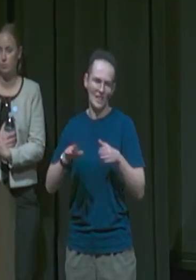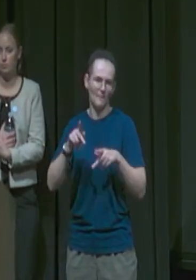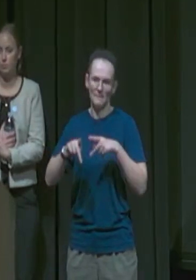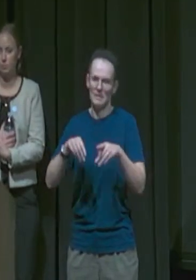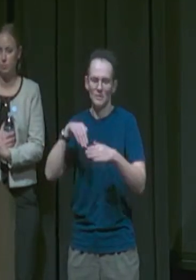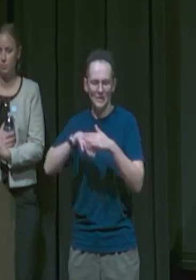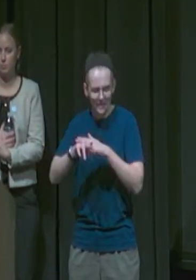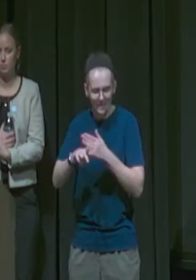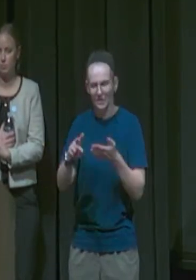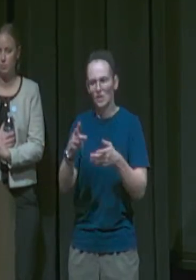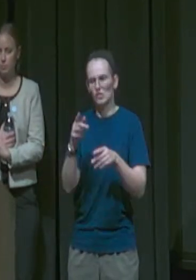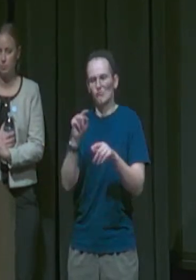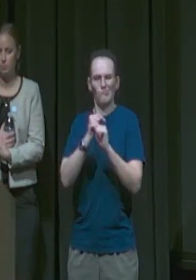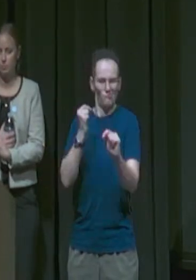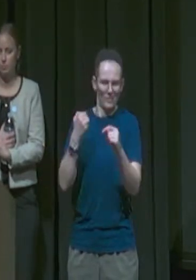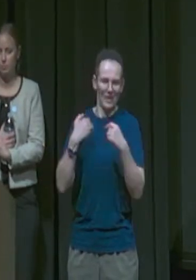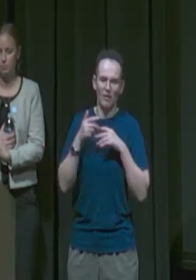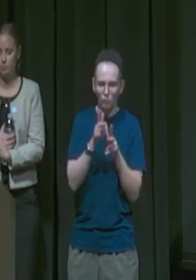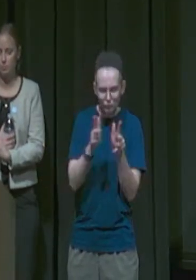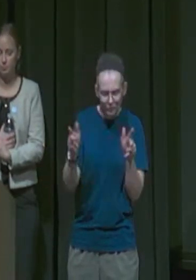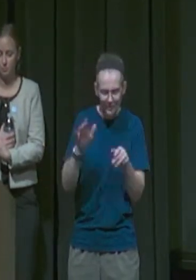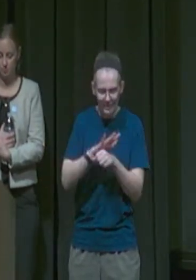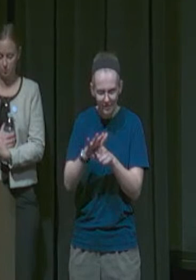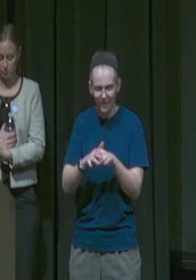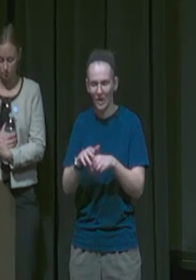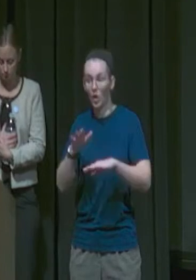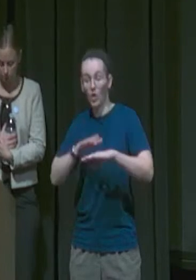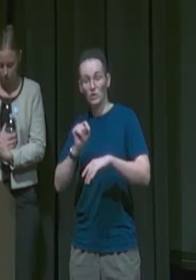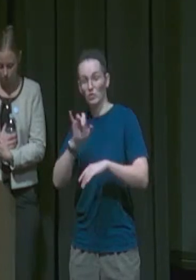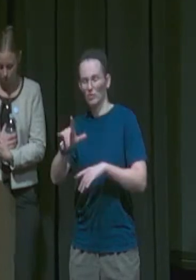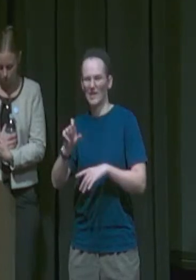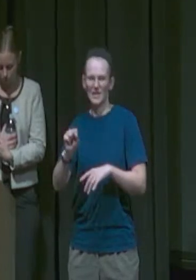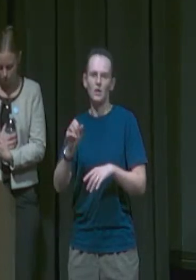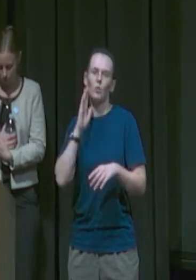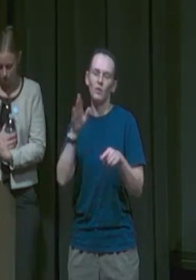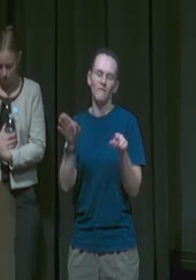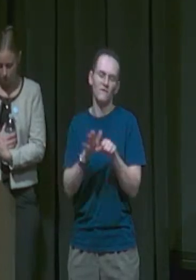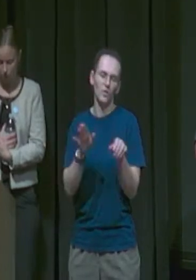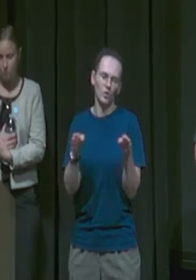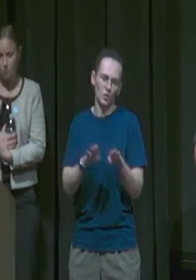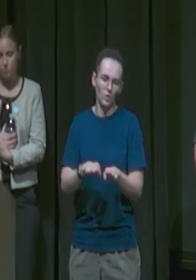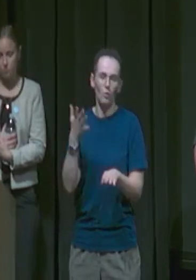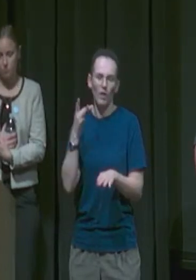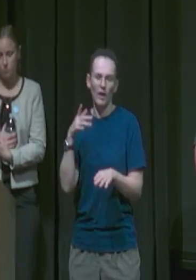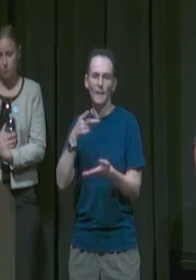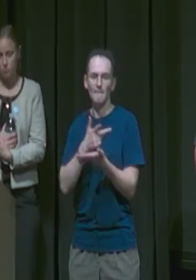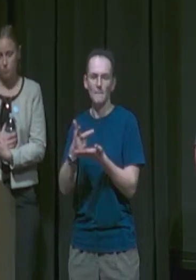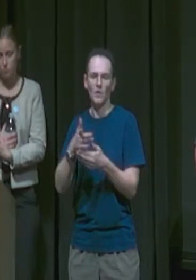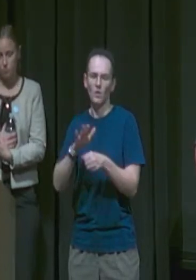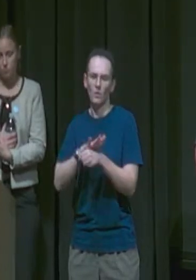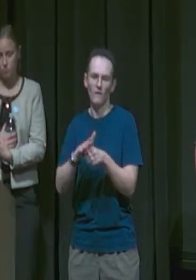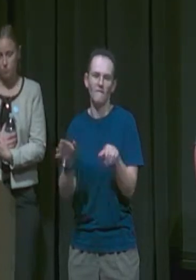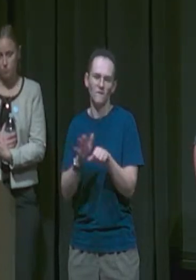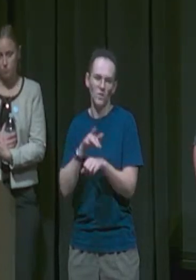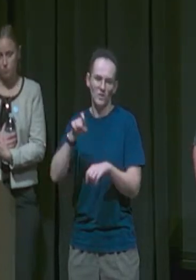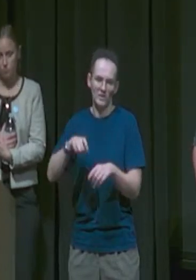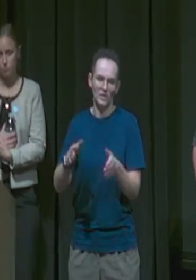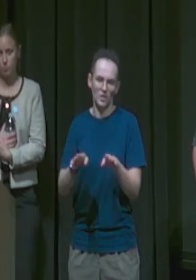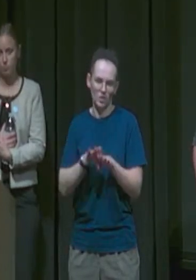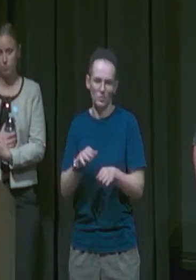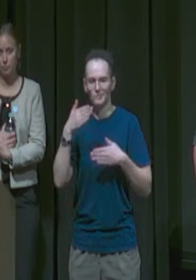when there's trucks in and out and going up and down the trail. So we will close it because the parking lot also needs closed,